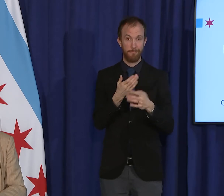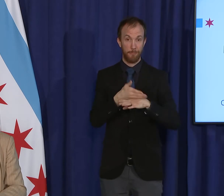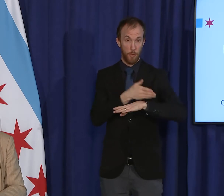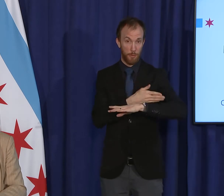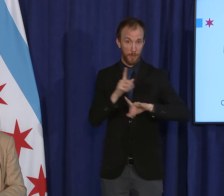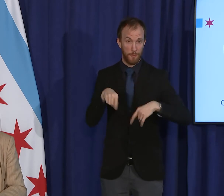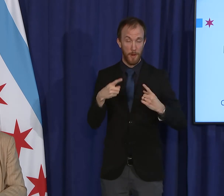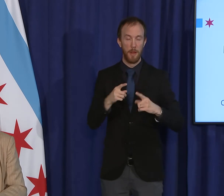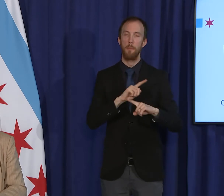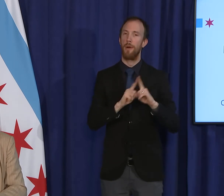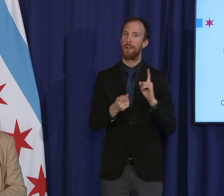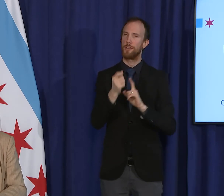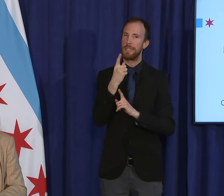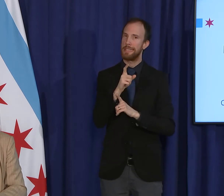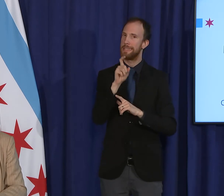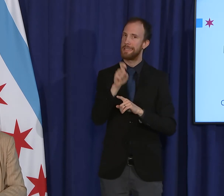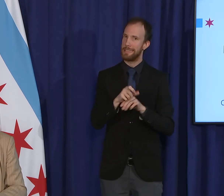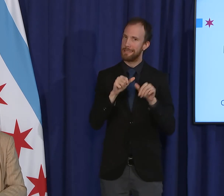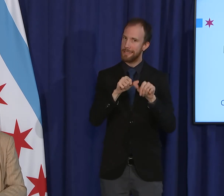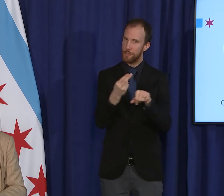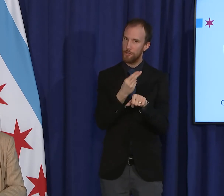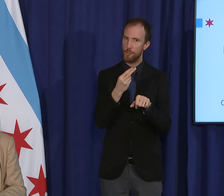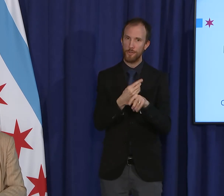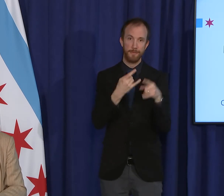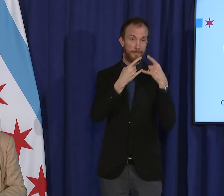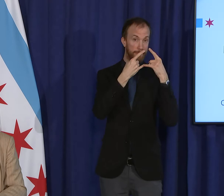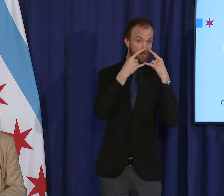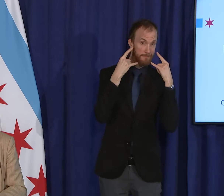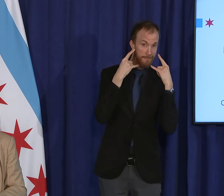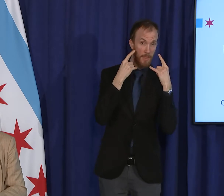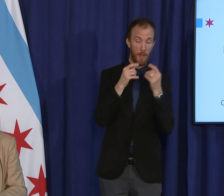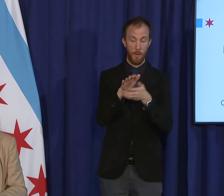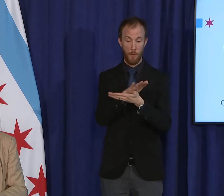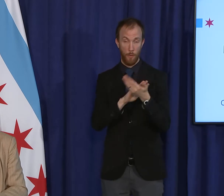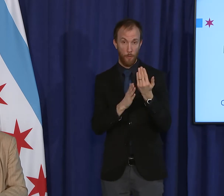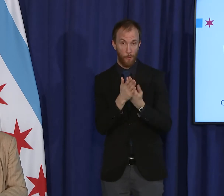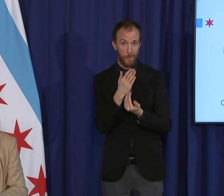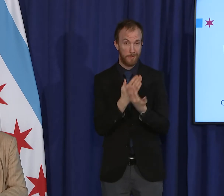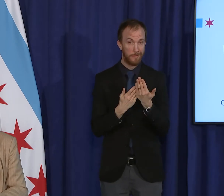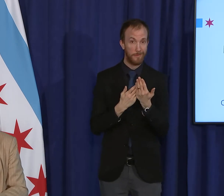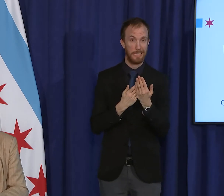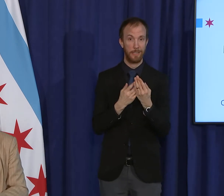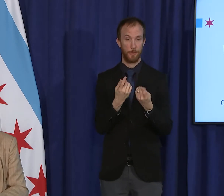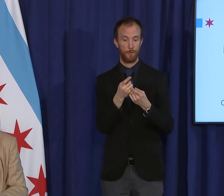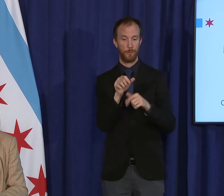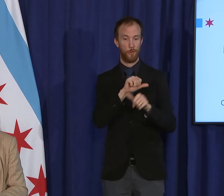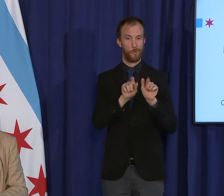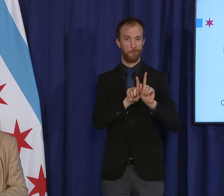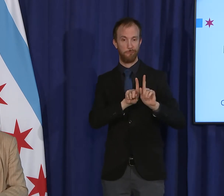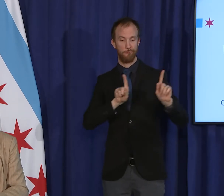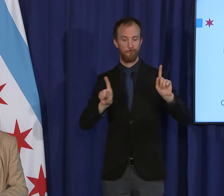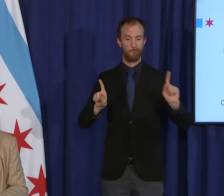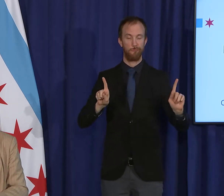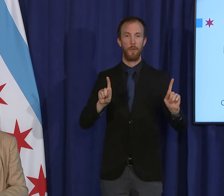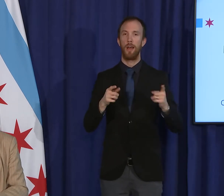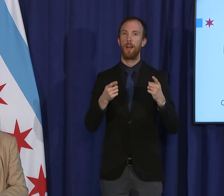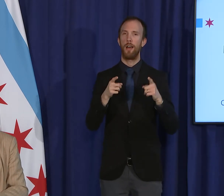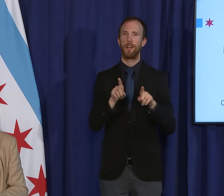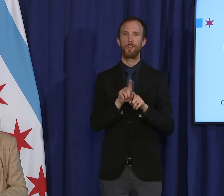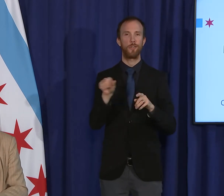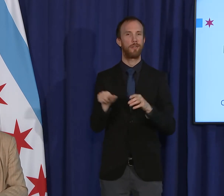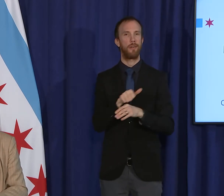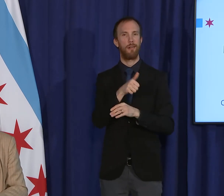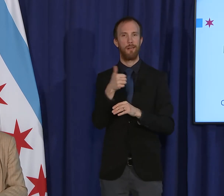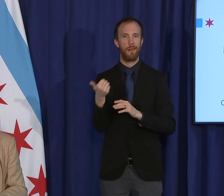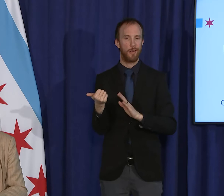keep wearing your face coverings, washing your hands frequently, socially distancing, and to follow all the other public